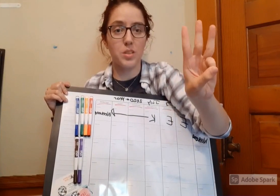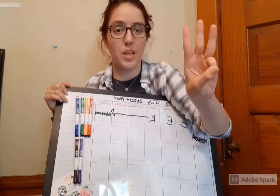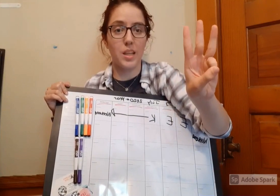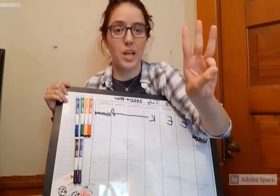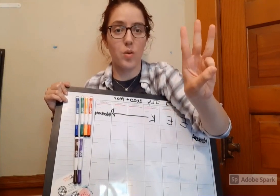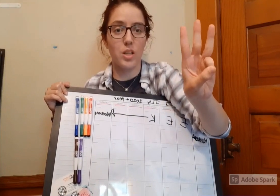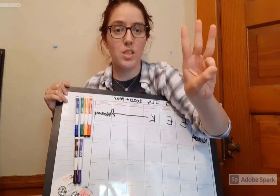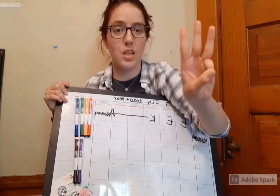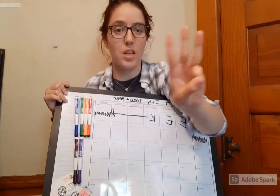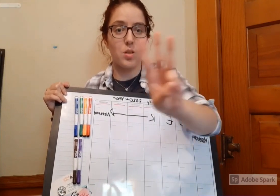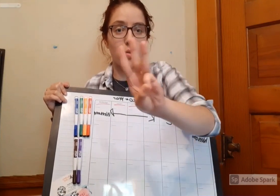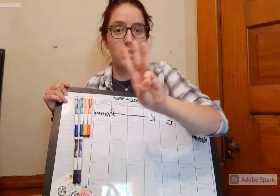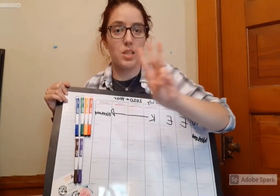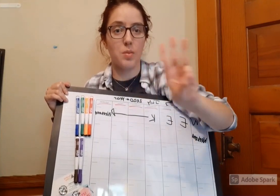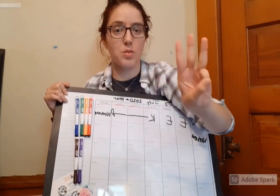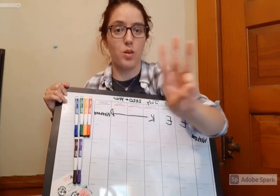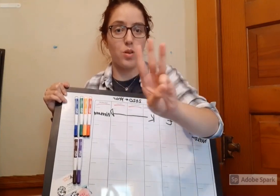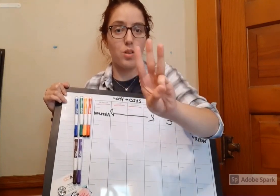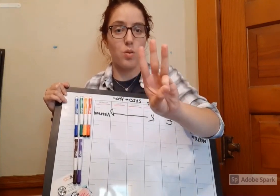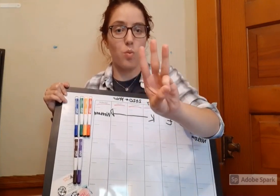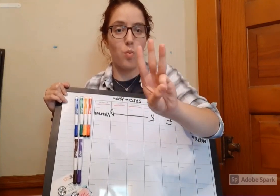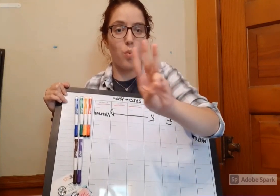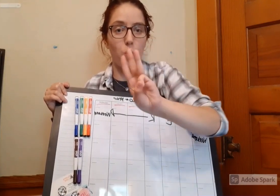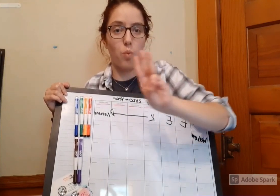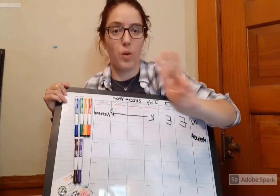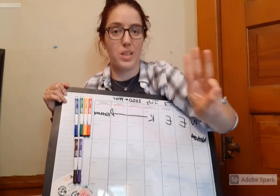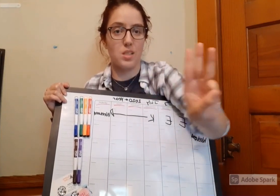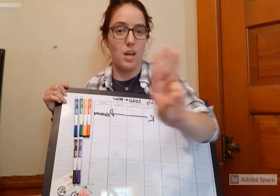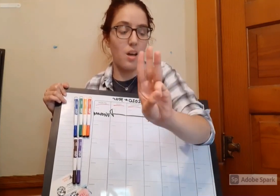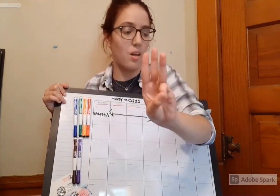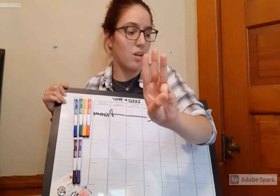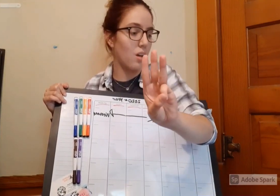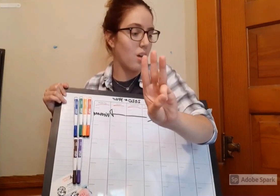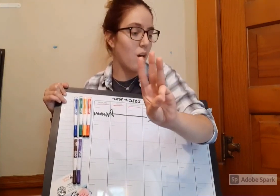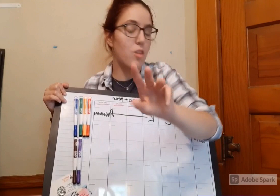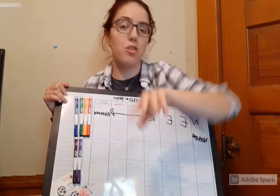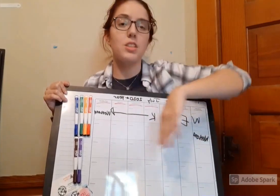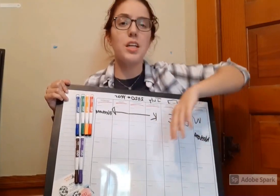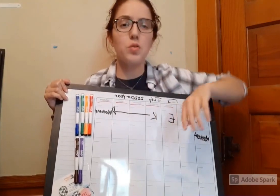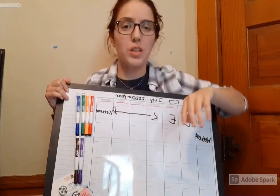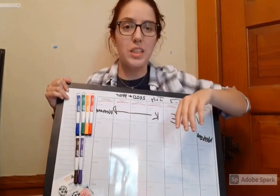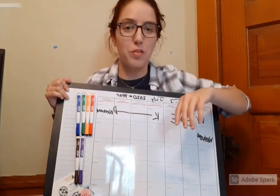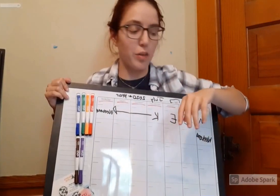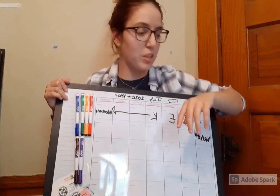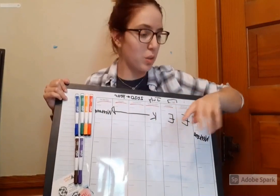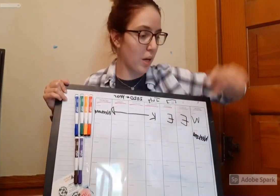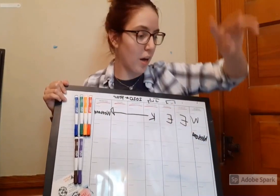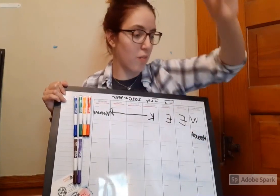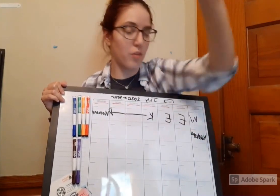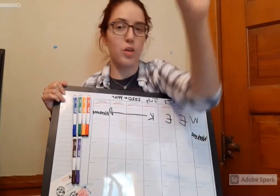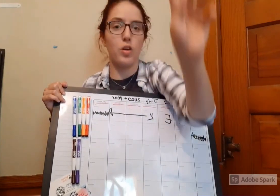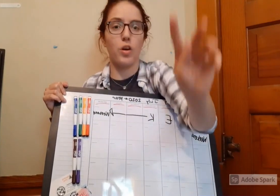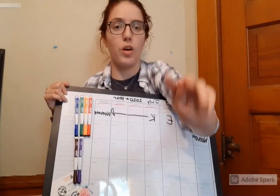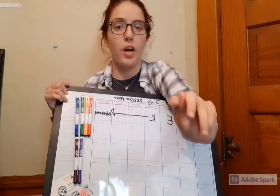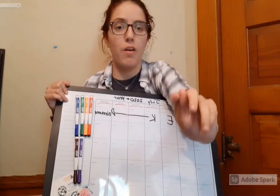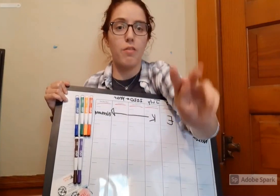sign language, and then you do the same circle. Wednesday. Thursday is really different. So you have your finger